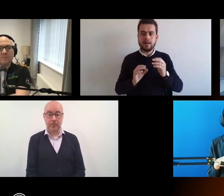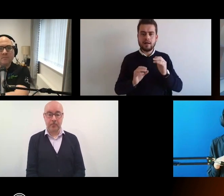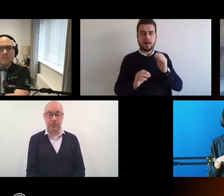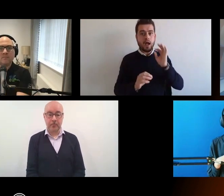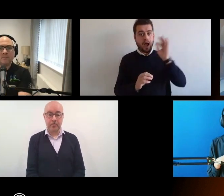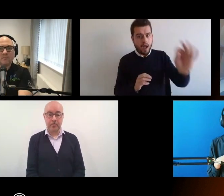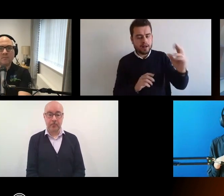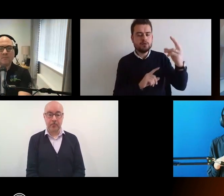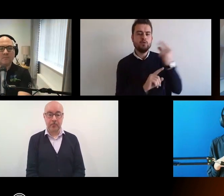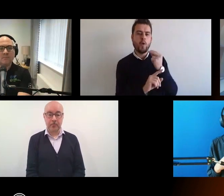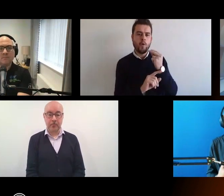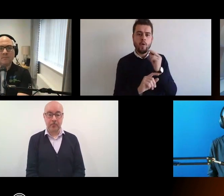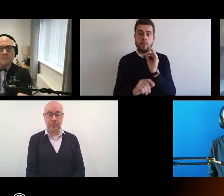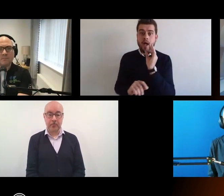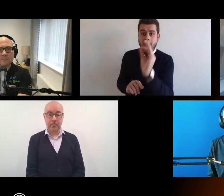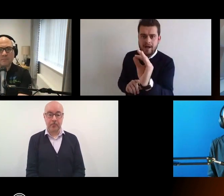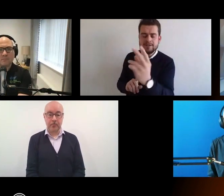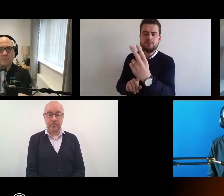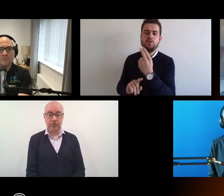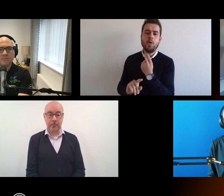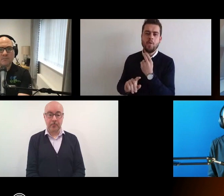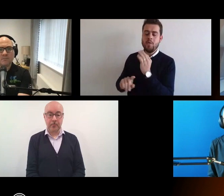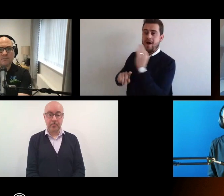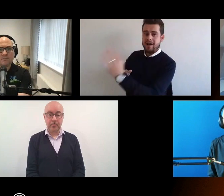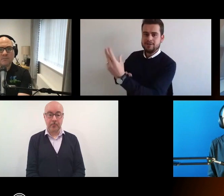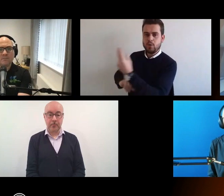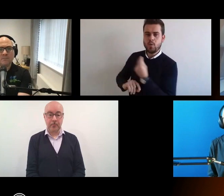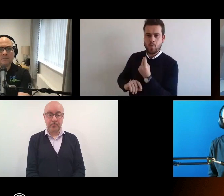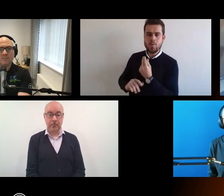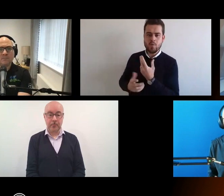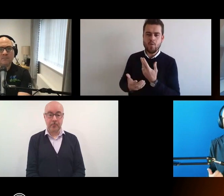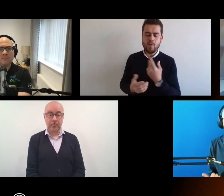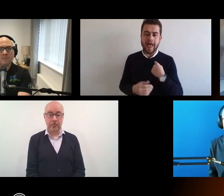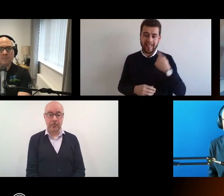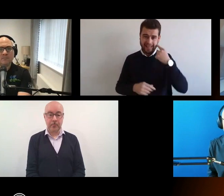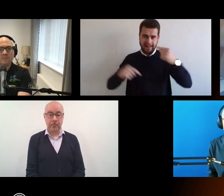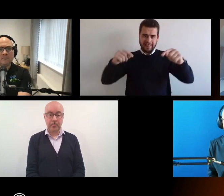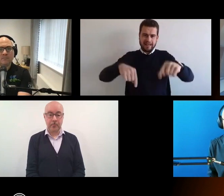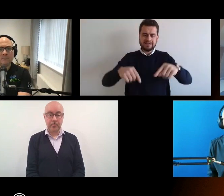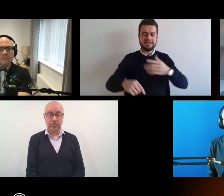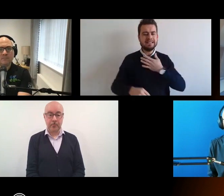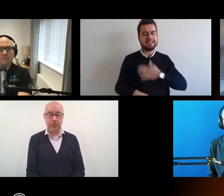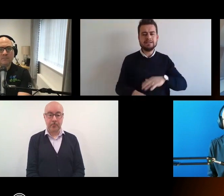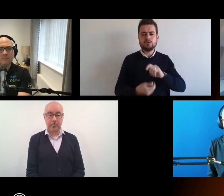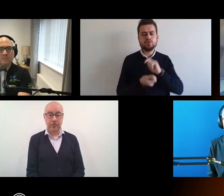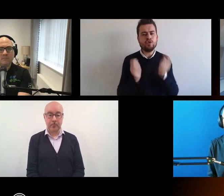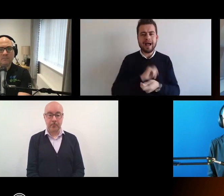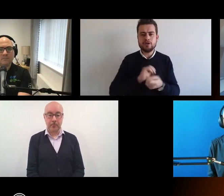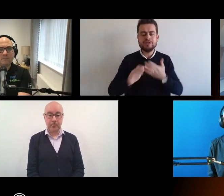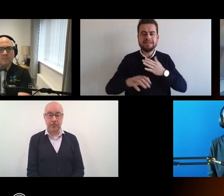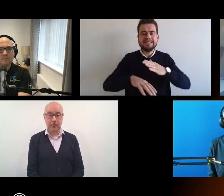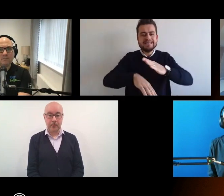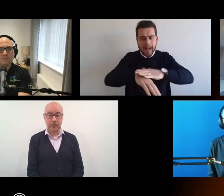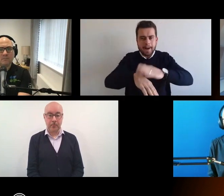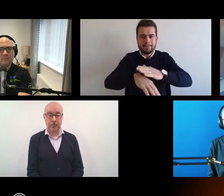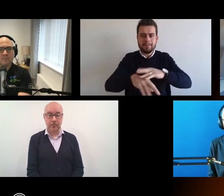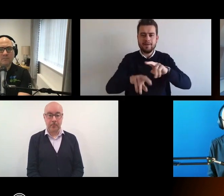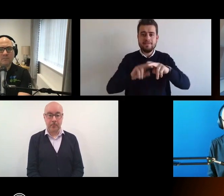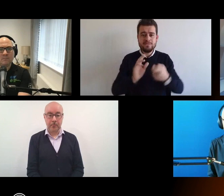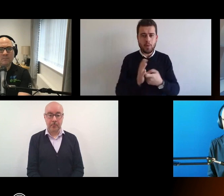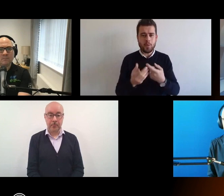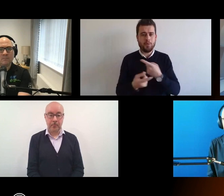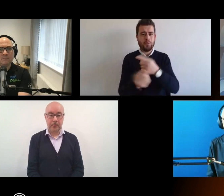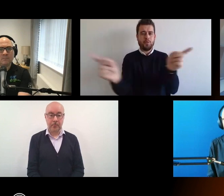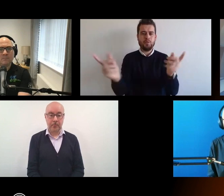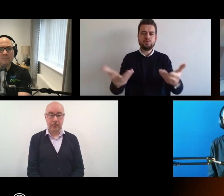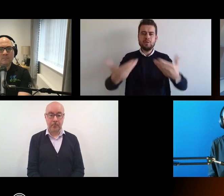of accept the barriers that are being imposed on me, and asking and being told no repeatedly is really